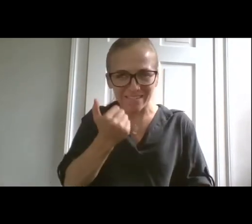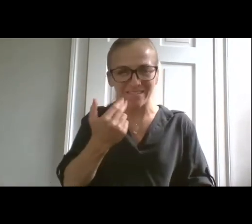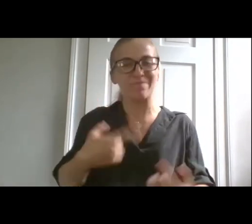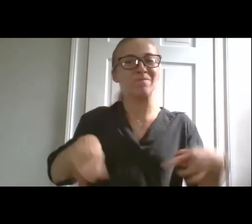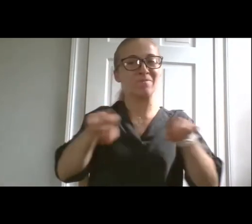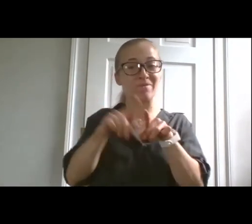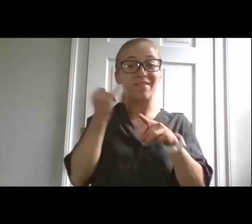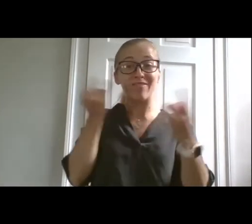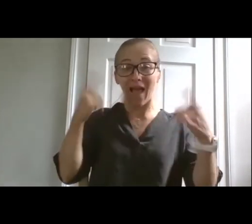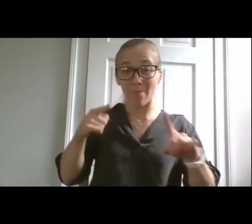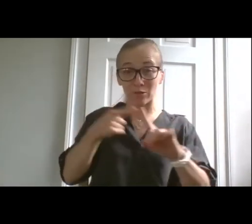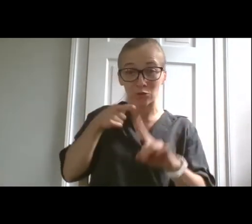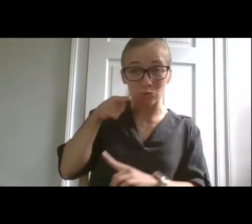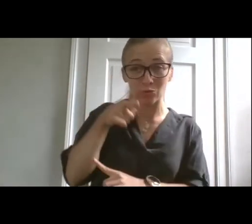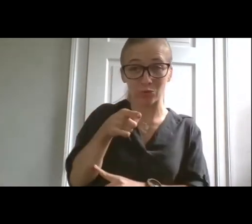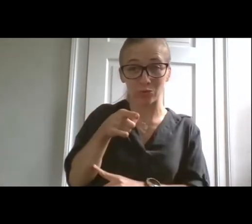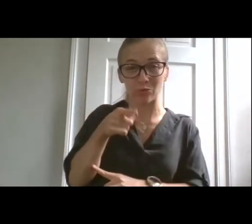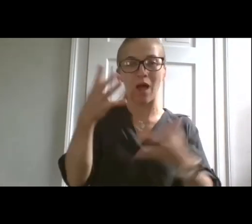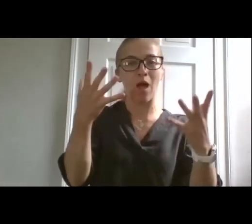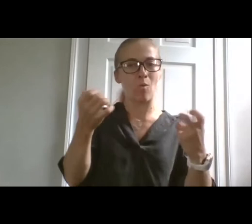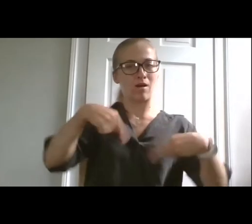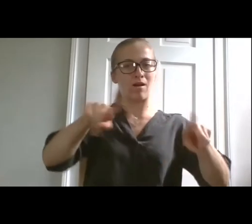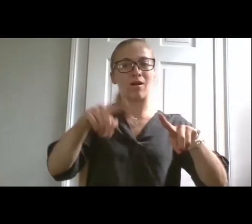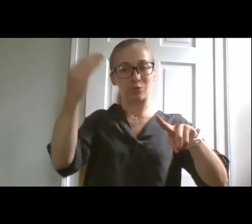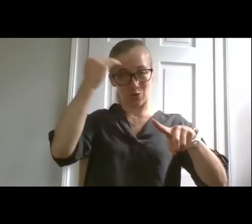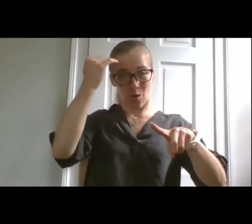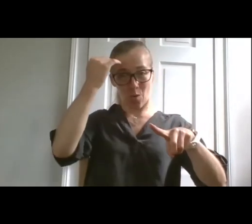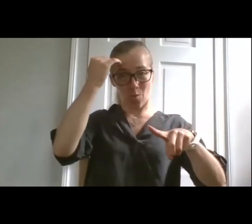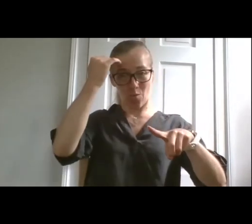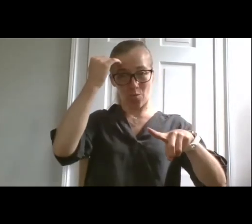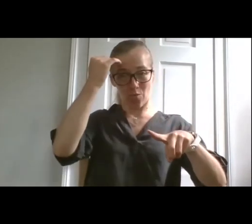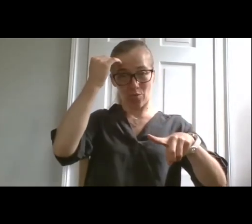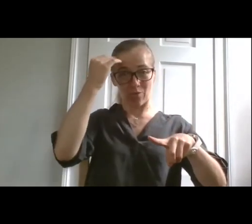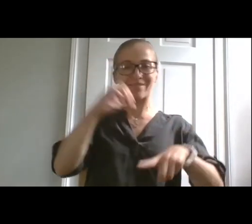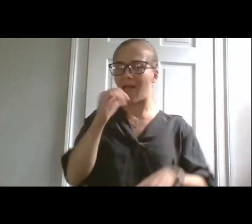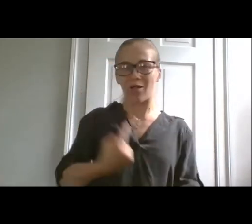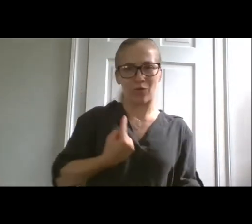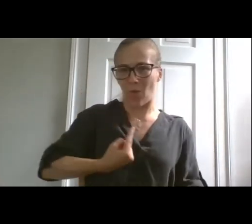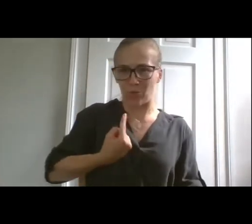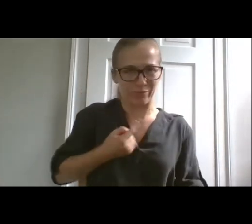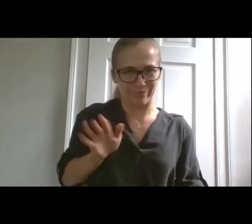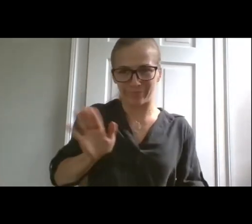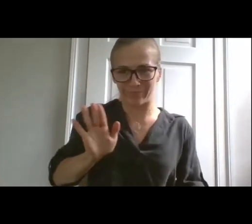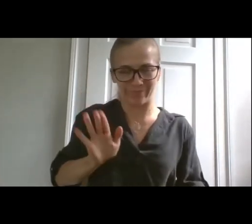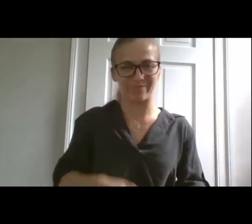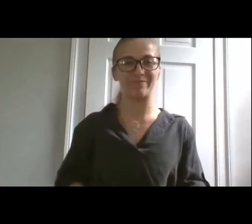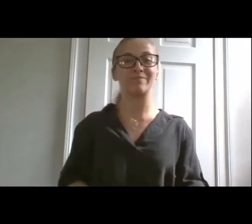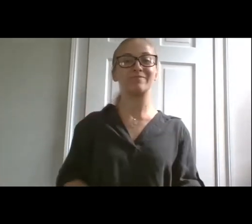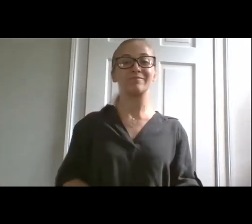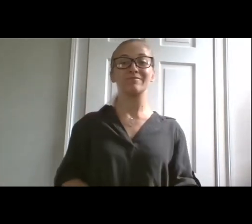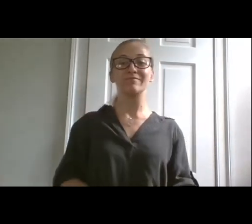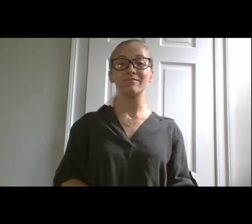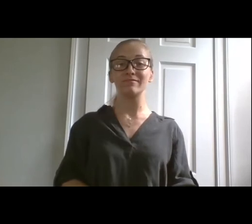it ever happens to you, I want you to know that you are not alone. The first thing to know is that I don't usually